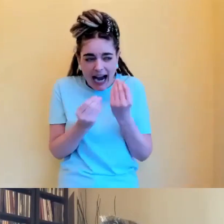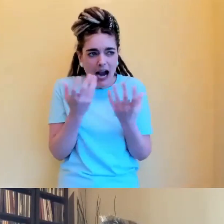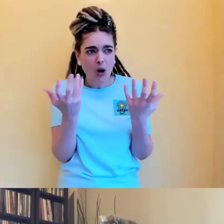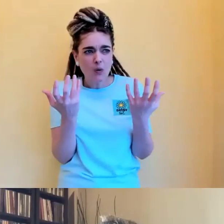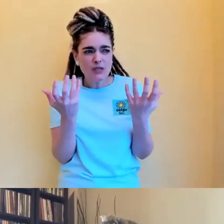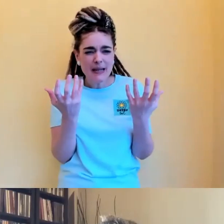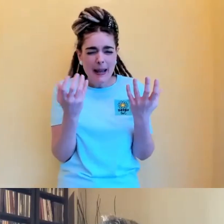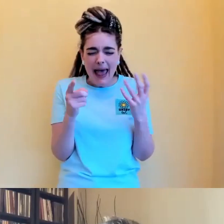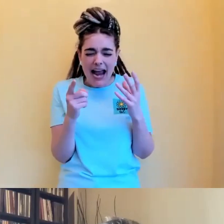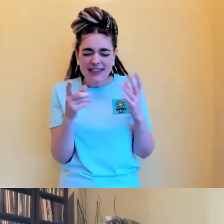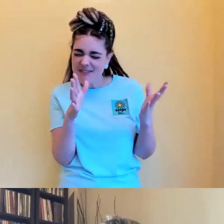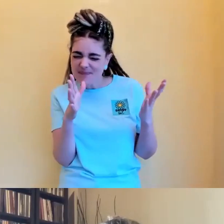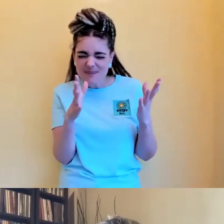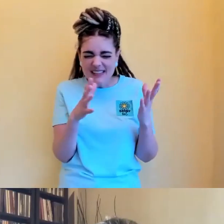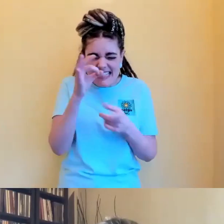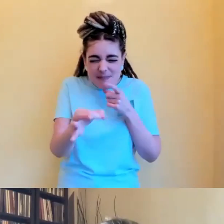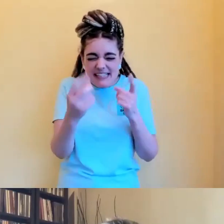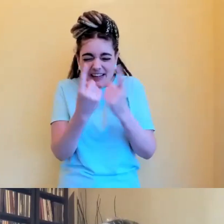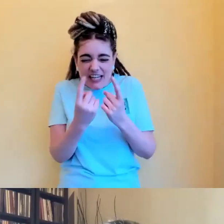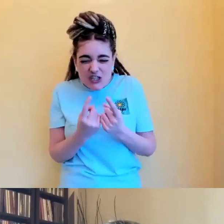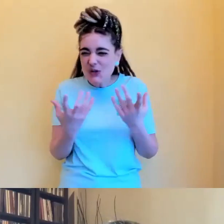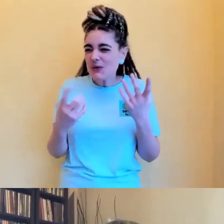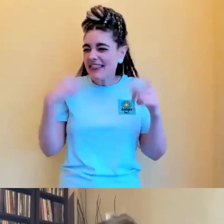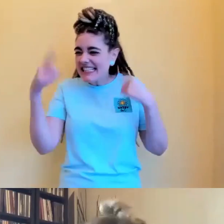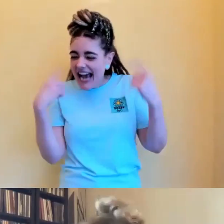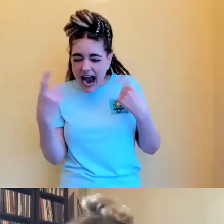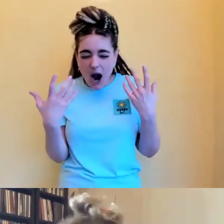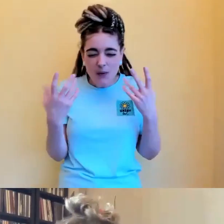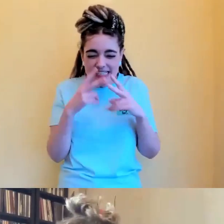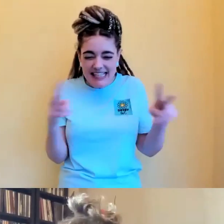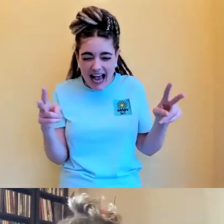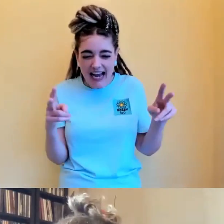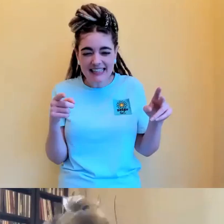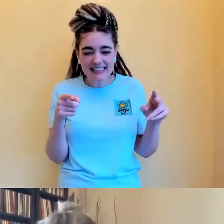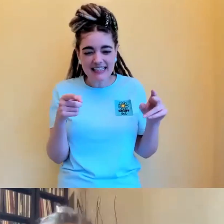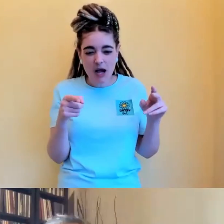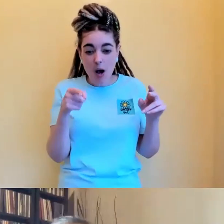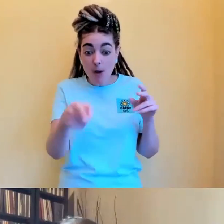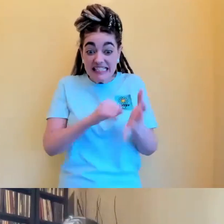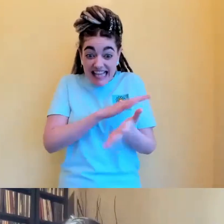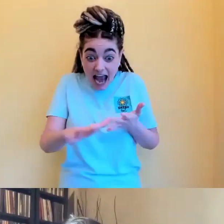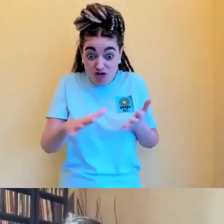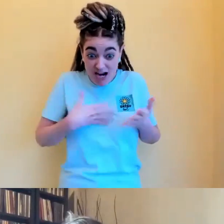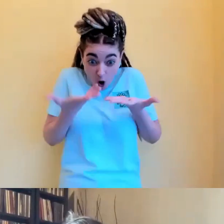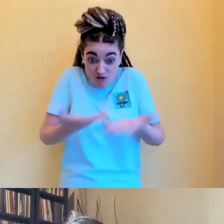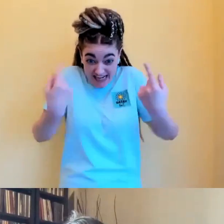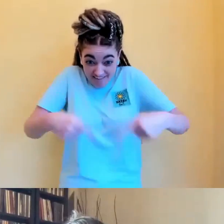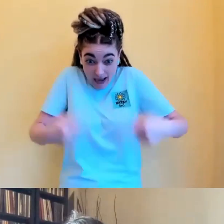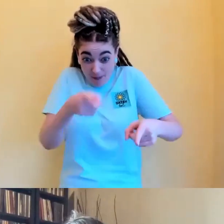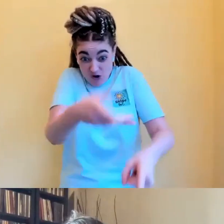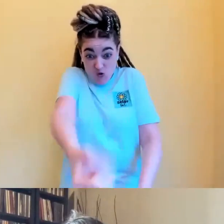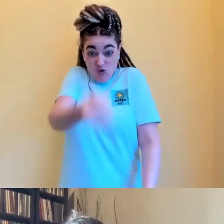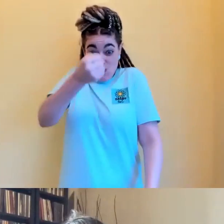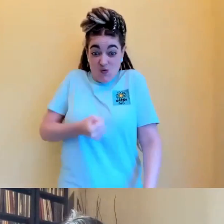stuff like that? So you kind of already answered that, but so Sarah, yes, it's definitely available for you. Are you looking to take